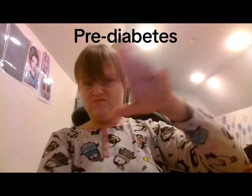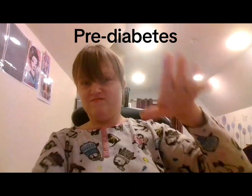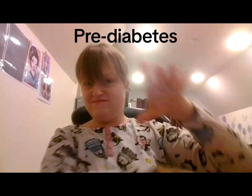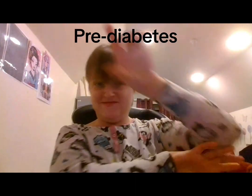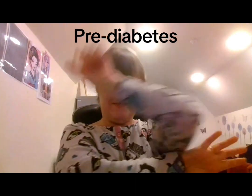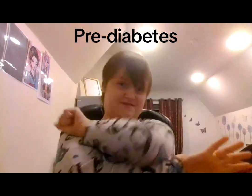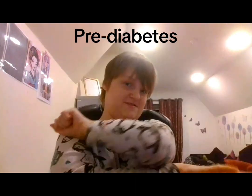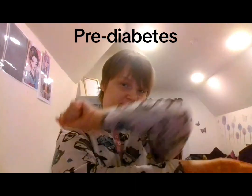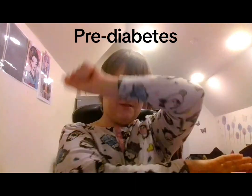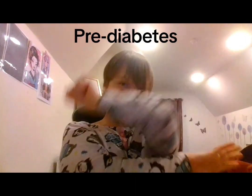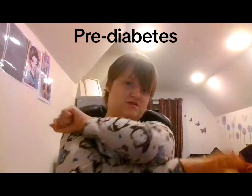diabetes.